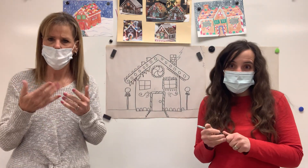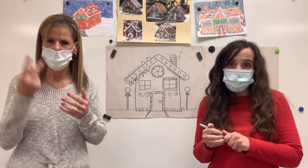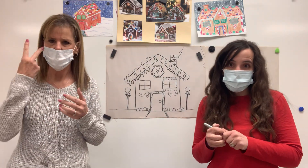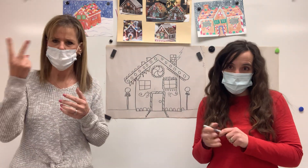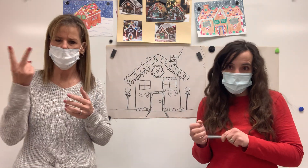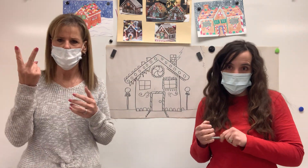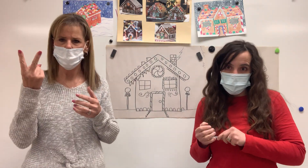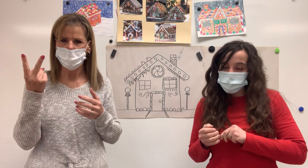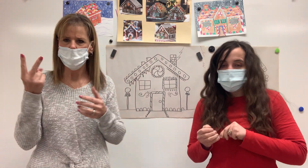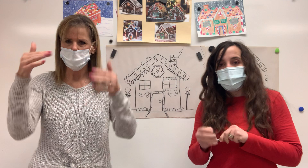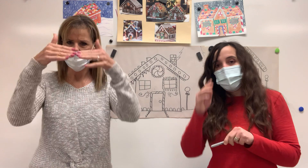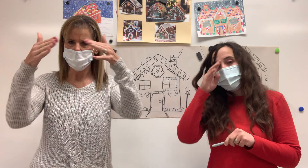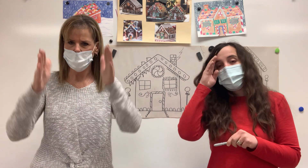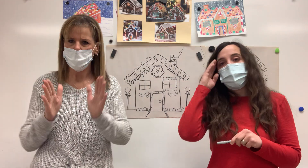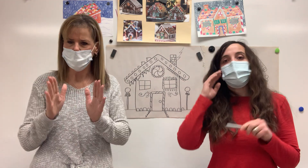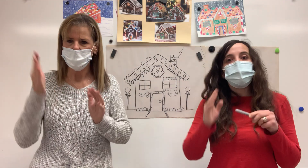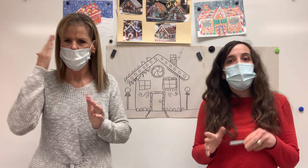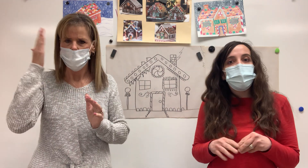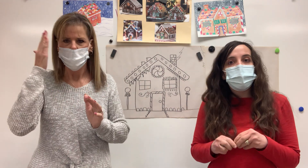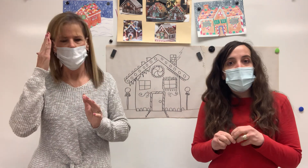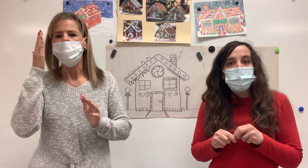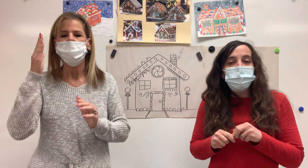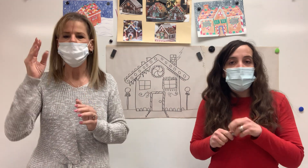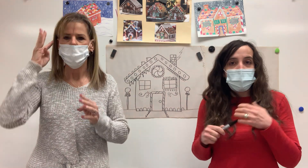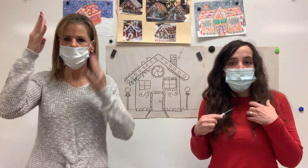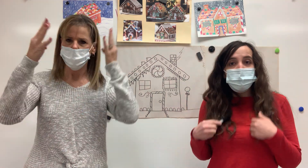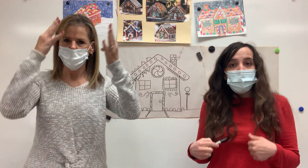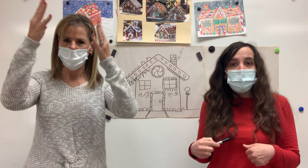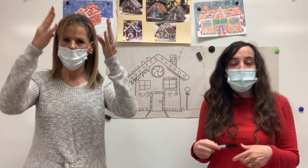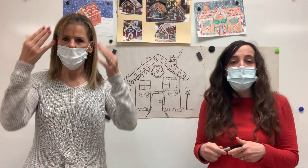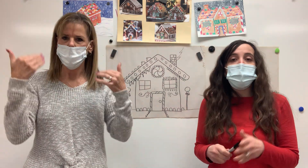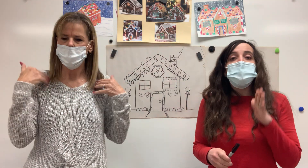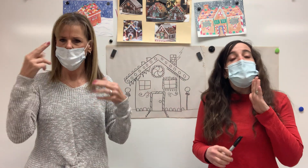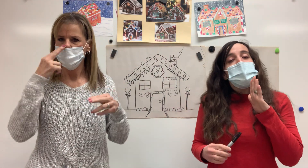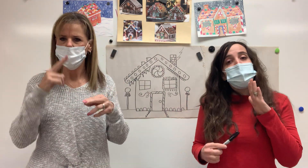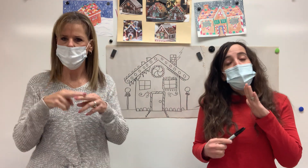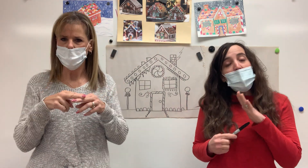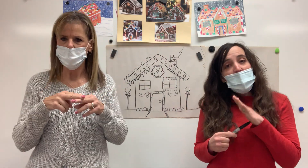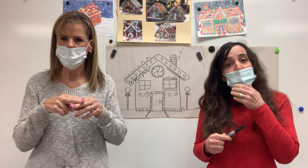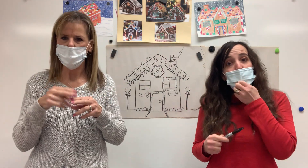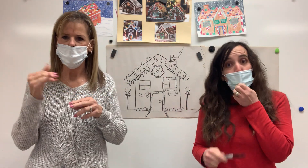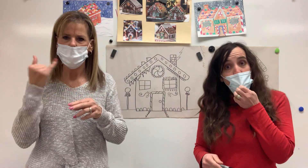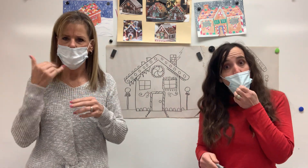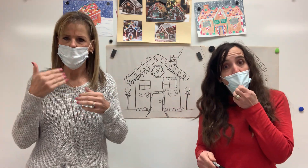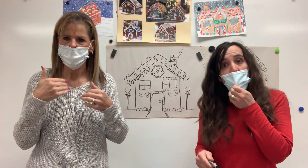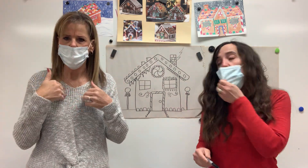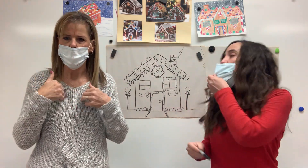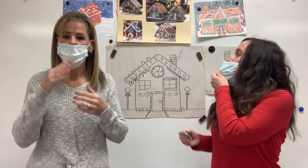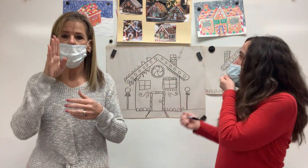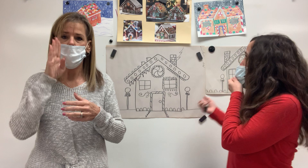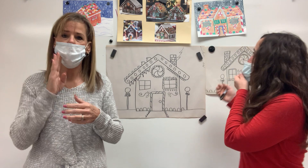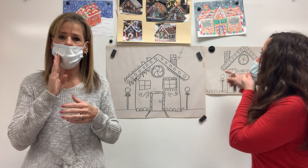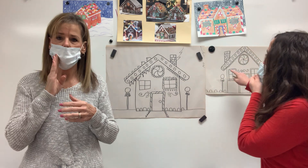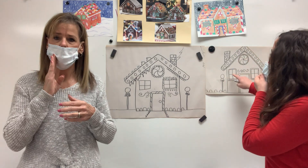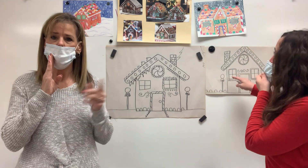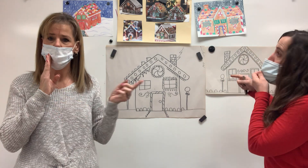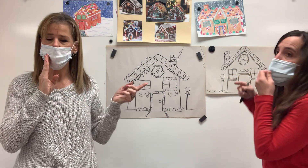these gingerbread houses. I know you're going to be so creative and have fun with it. If you have a brown, typically, of course, because